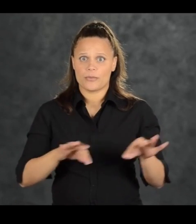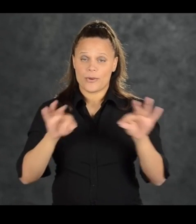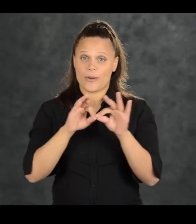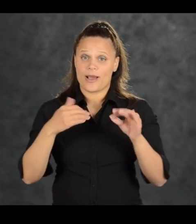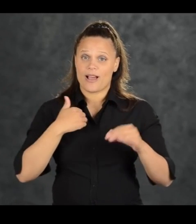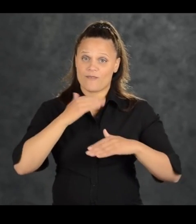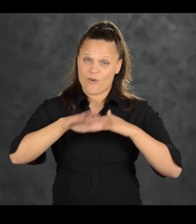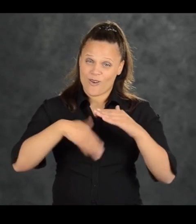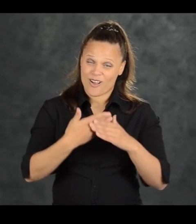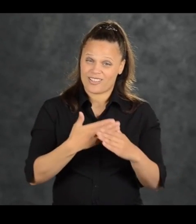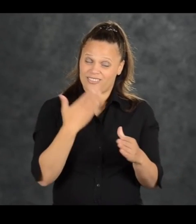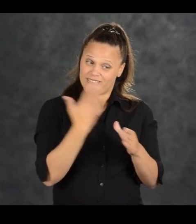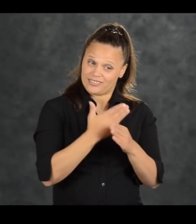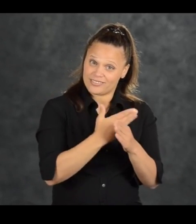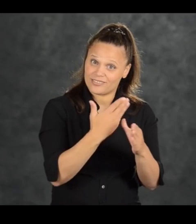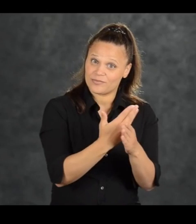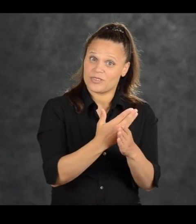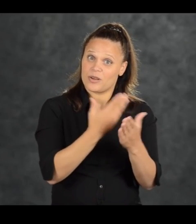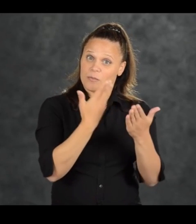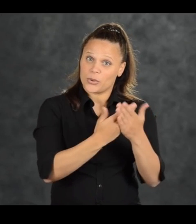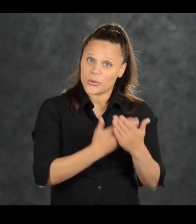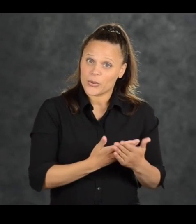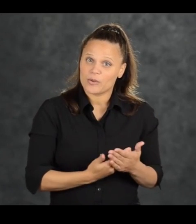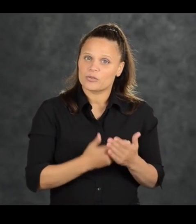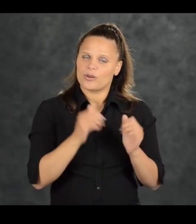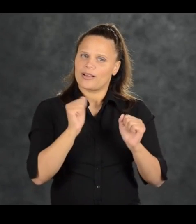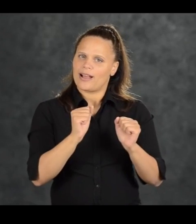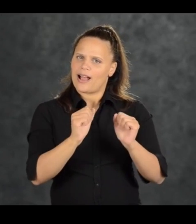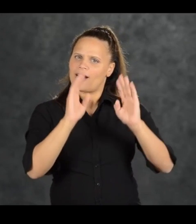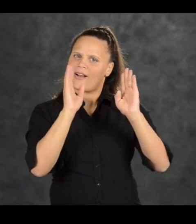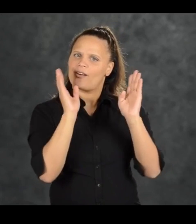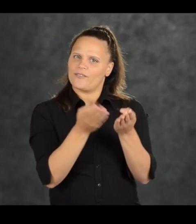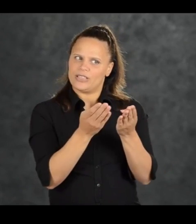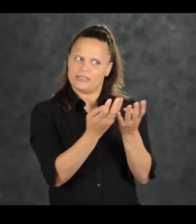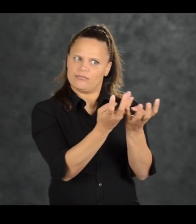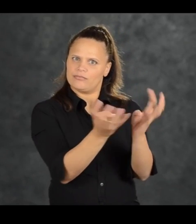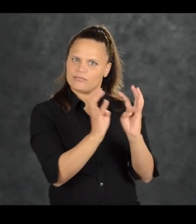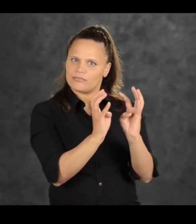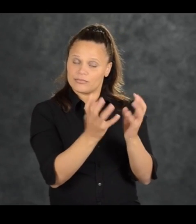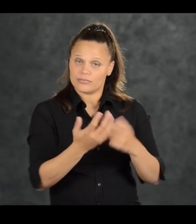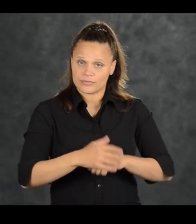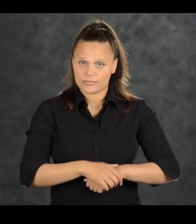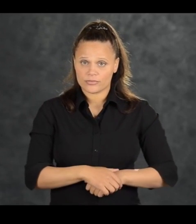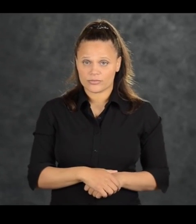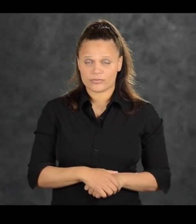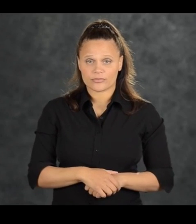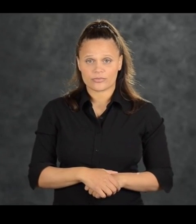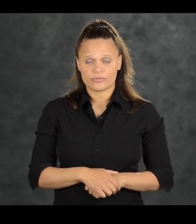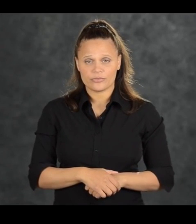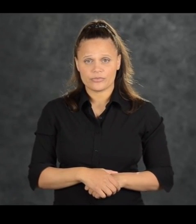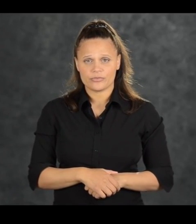So this hearing is extremely important to keep all documentation, all of the evidence from